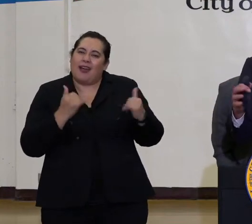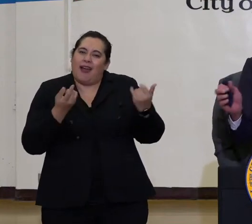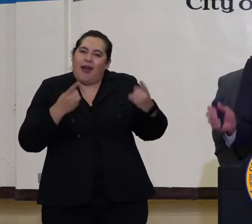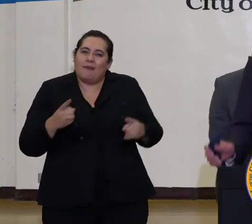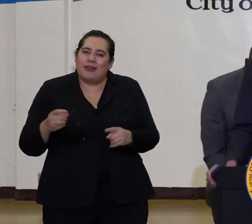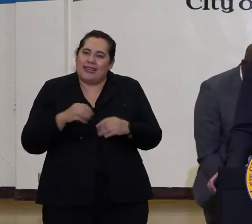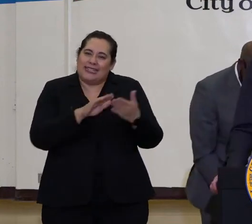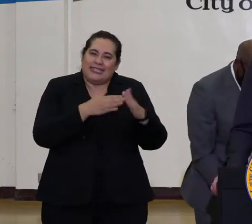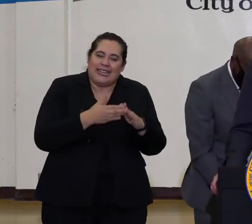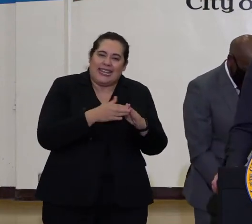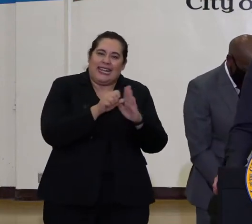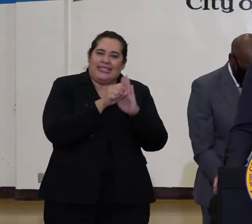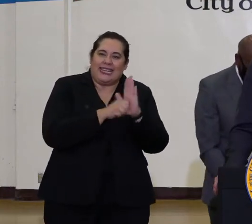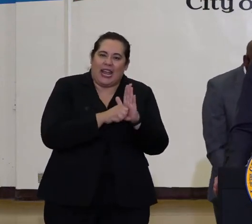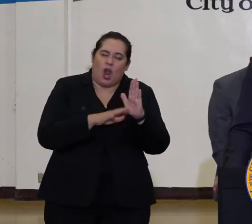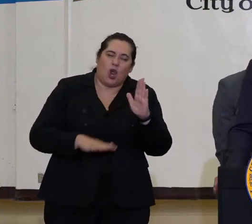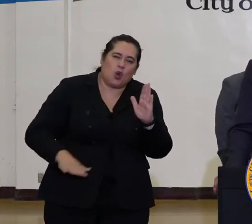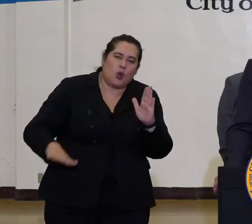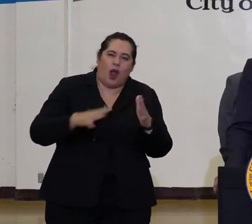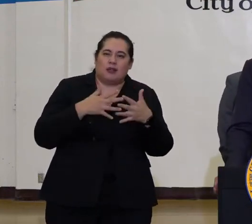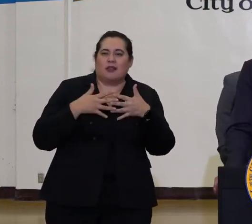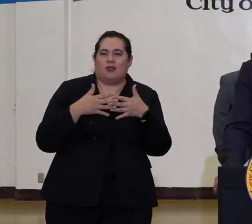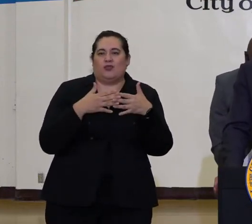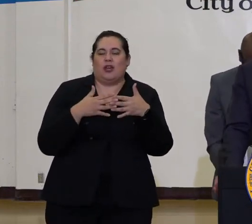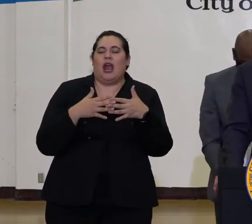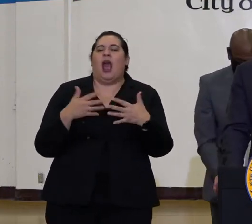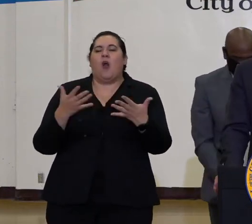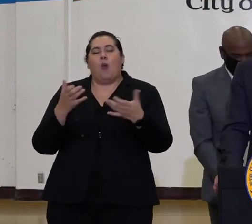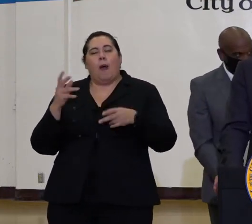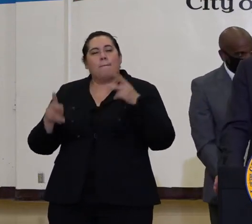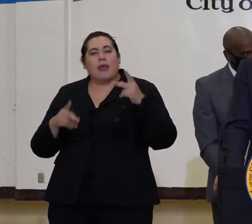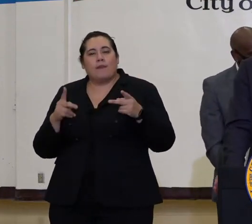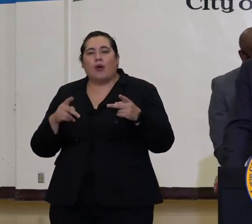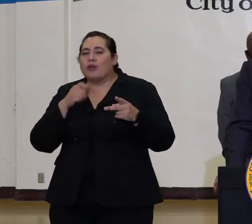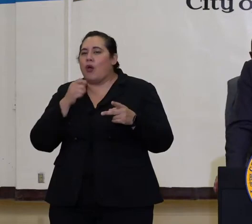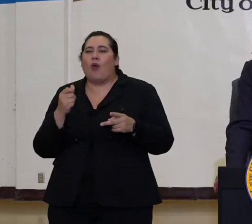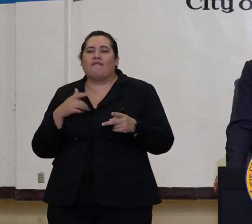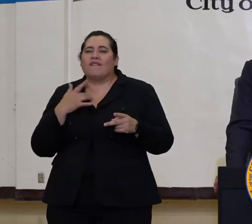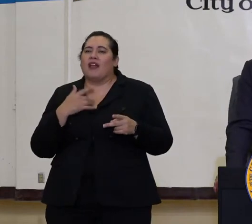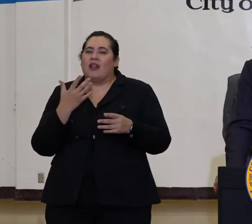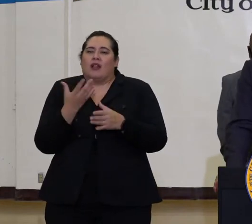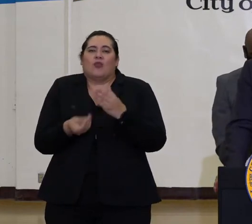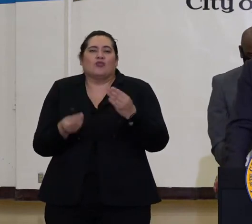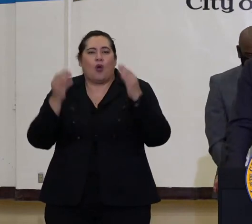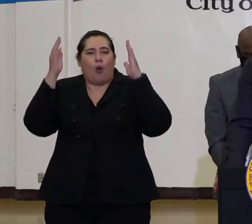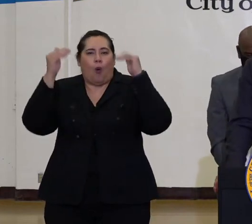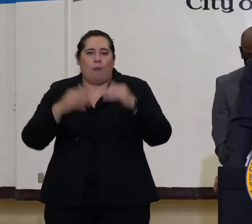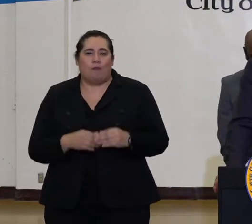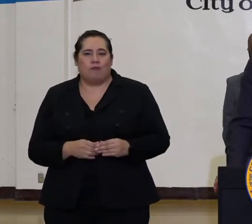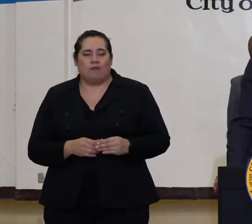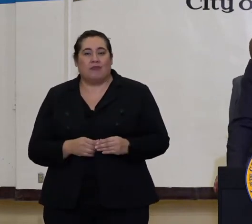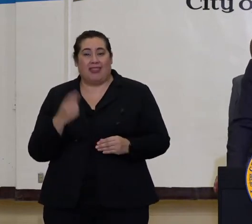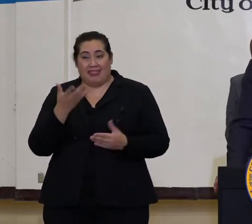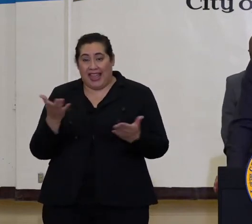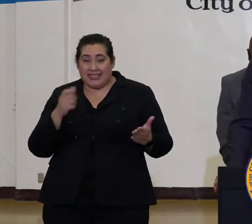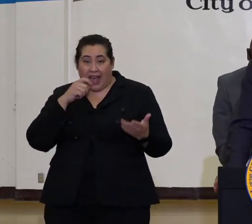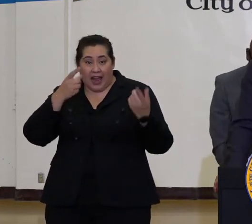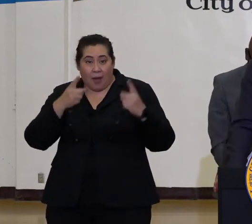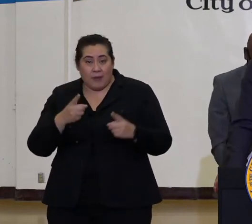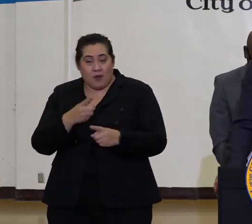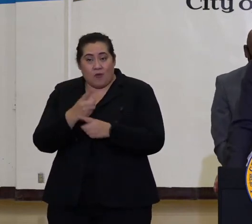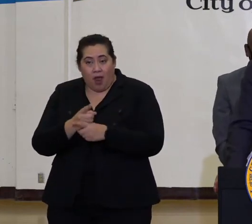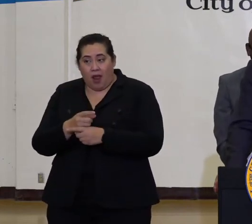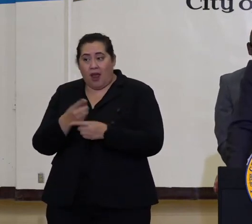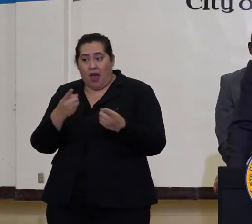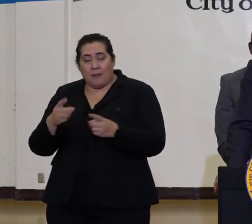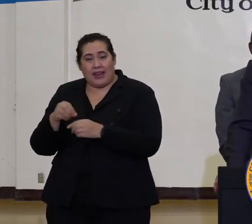in cities and states all across this country. And so I want folks not to lose hope that just because things aren't happening in